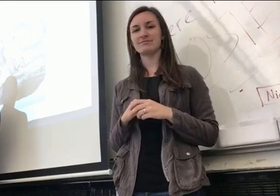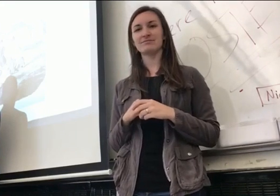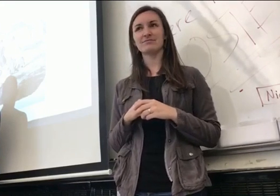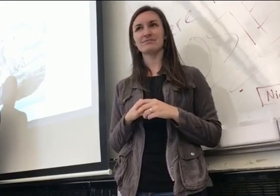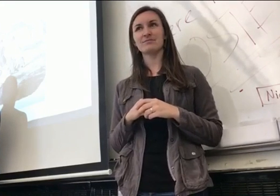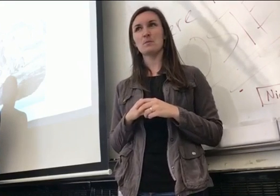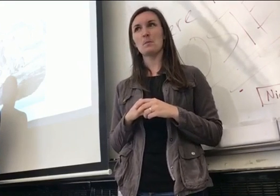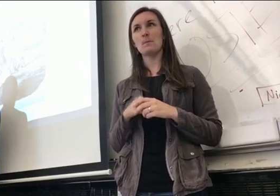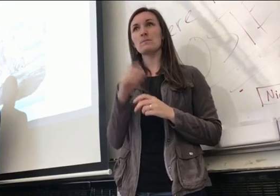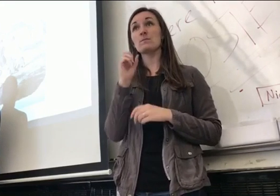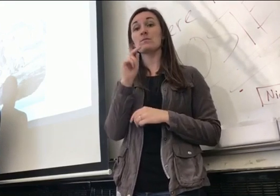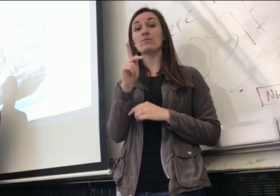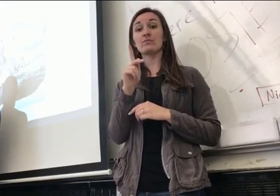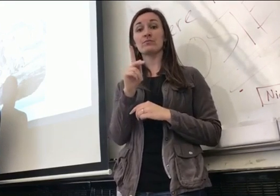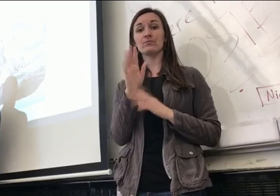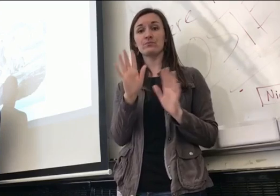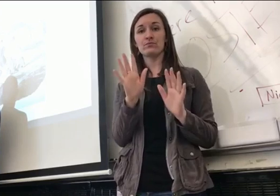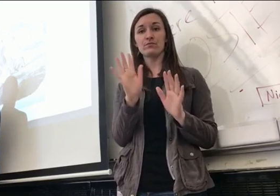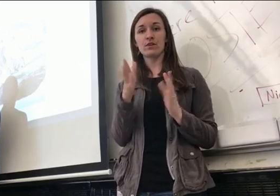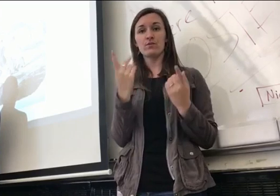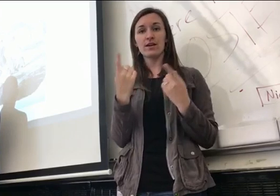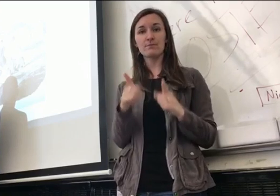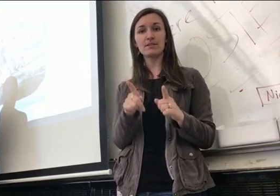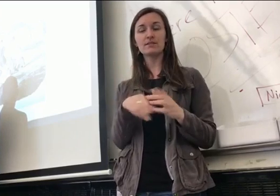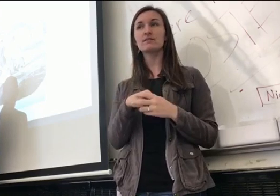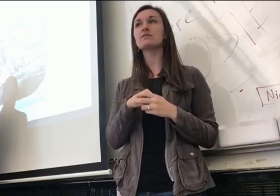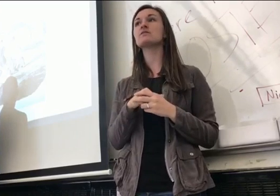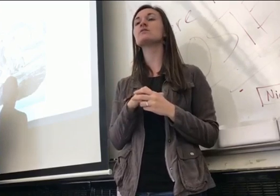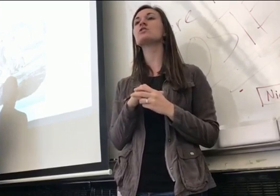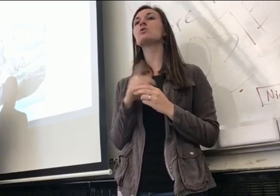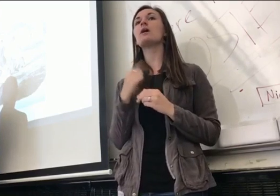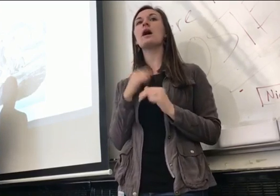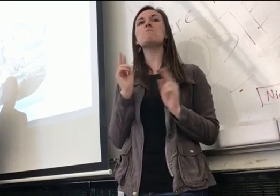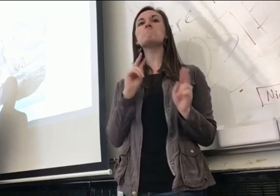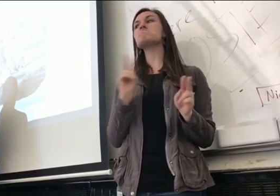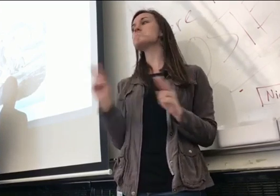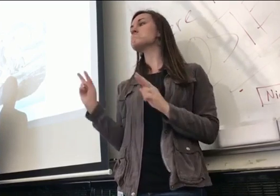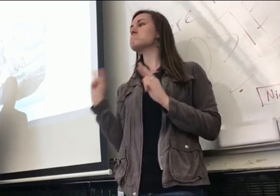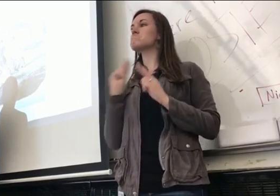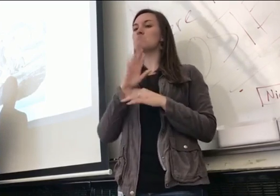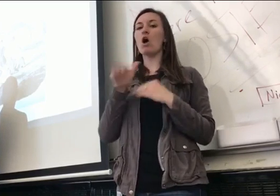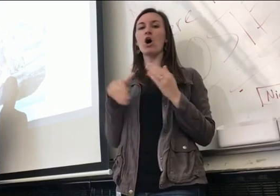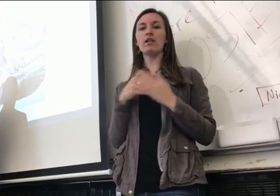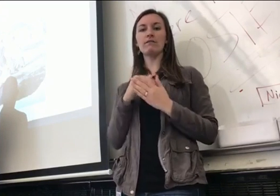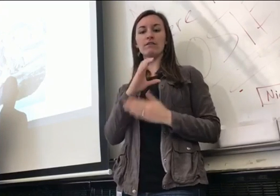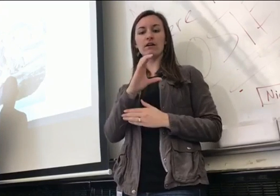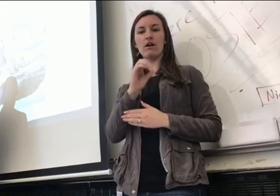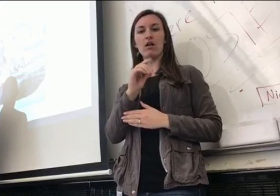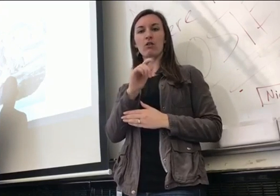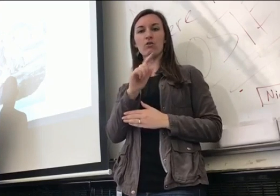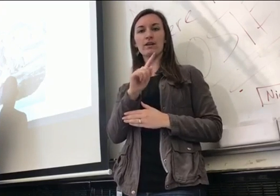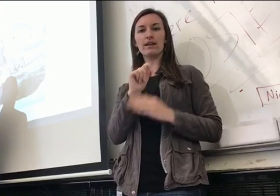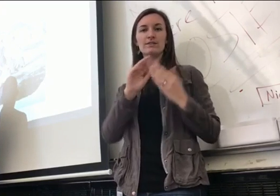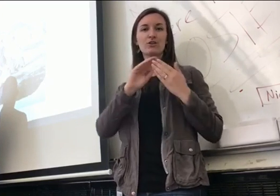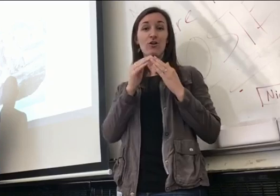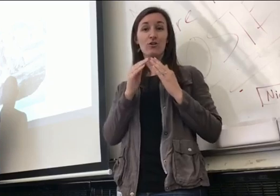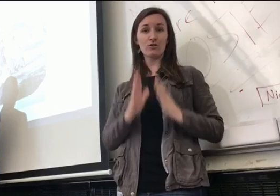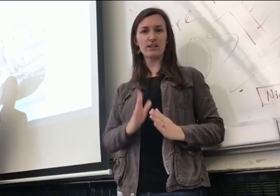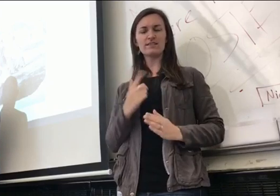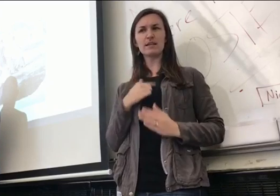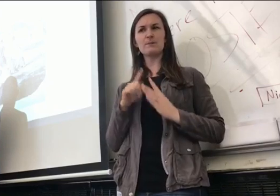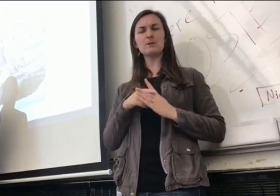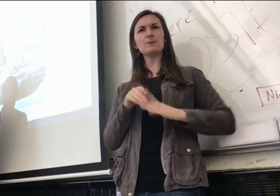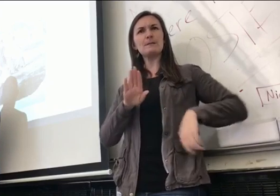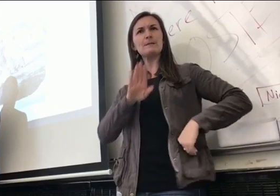All right, so here's what's going to happen. Now, I'm looking over all my colonists, and I'm starting to have some frustrations with you